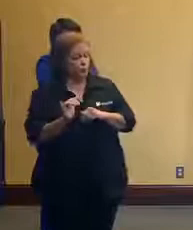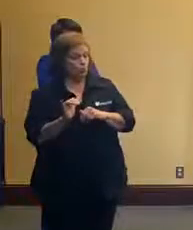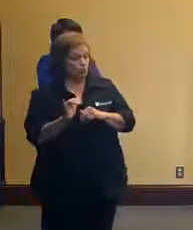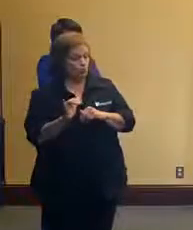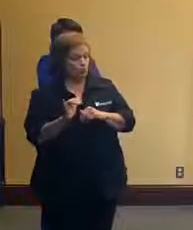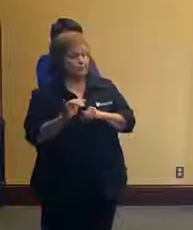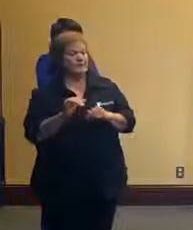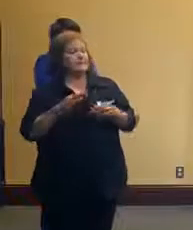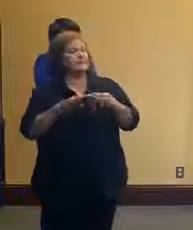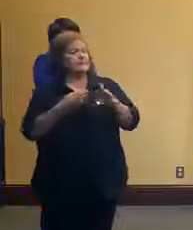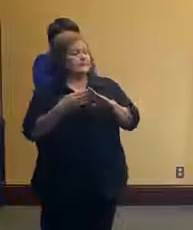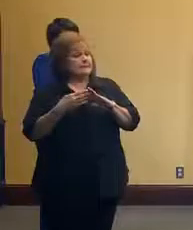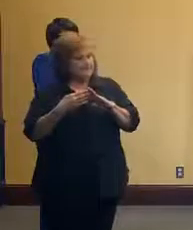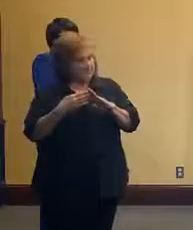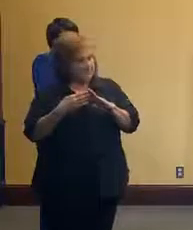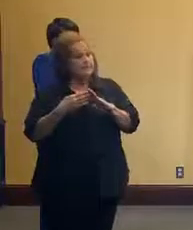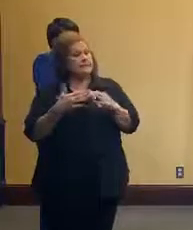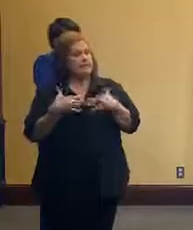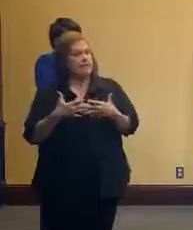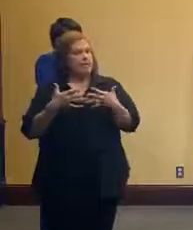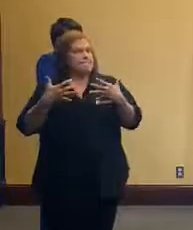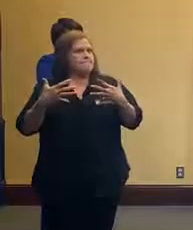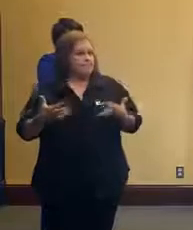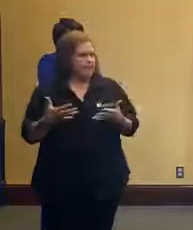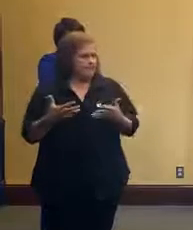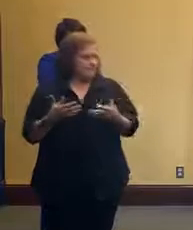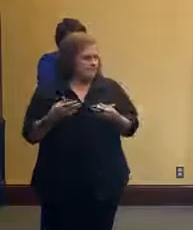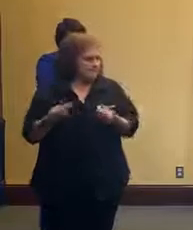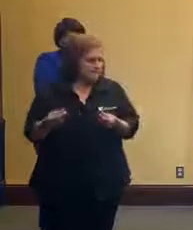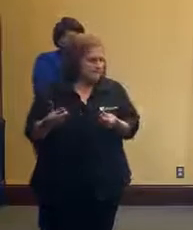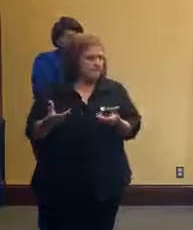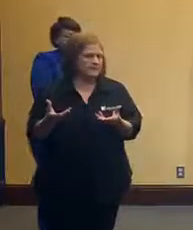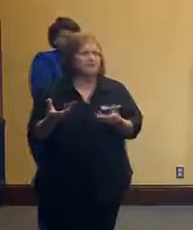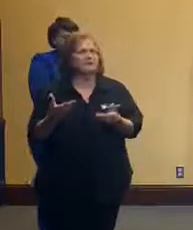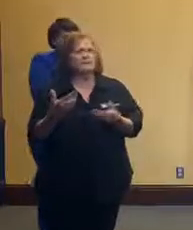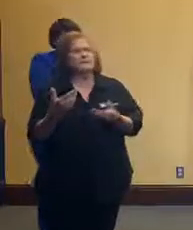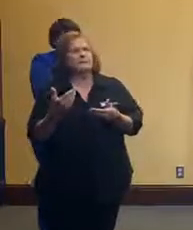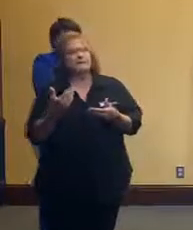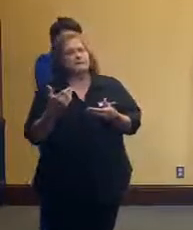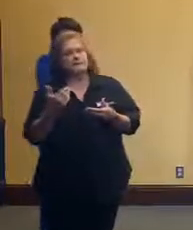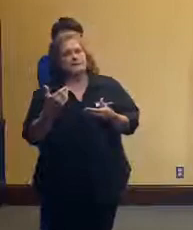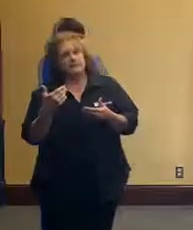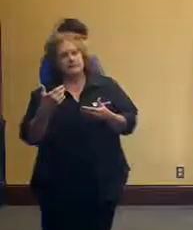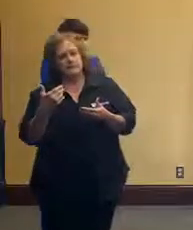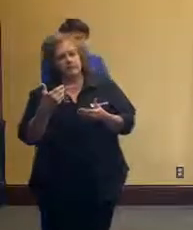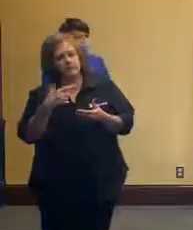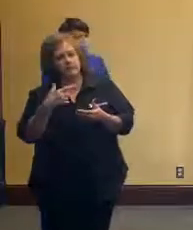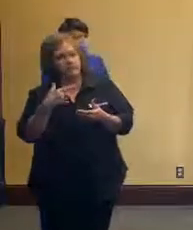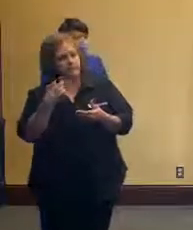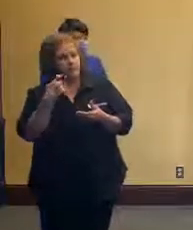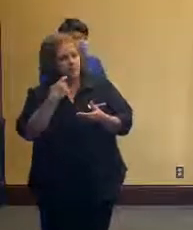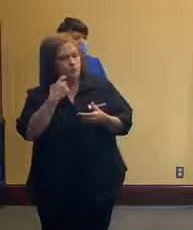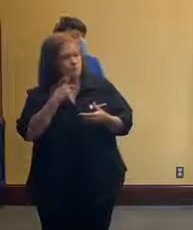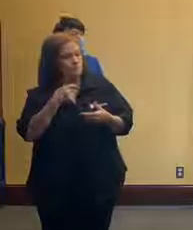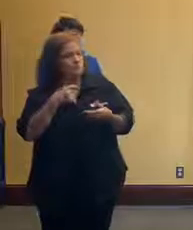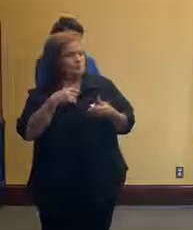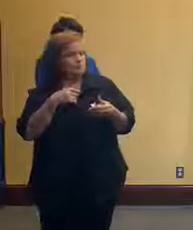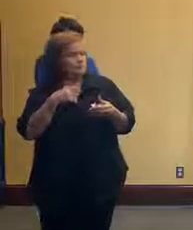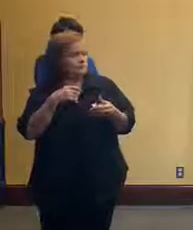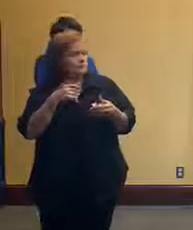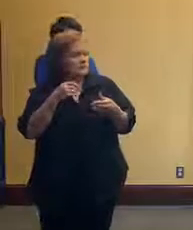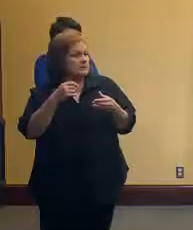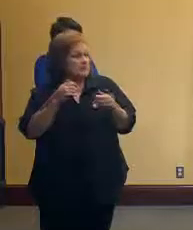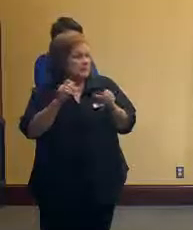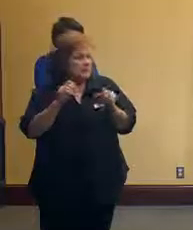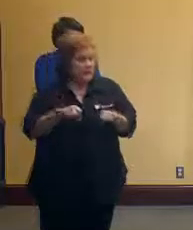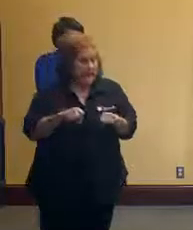The city is very rich in assets. We have evaluated a significant portion of our time, as the directors have provided, the ability to